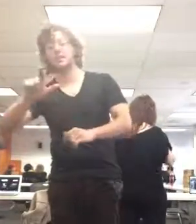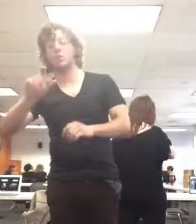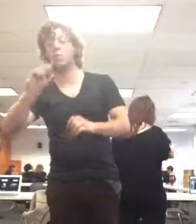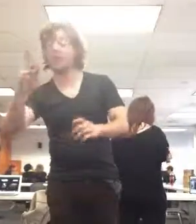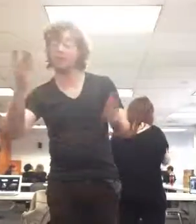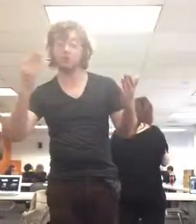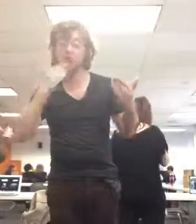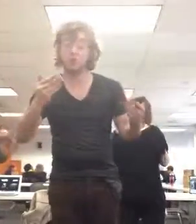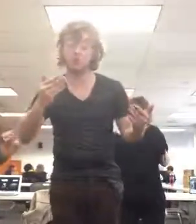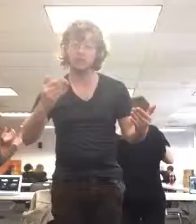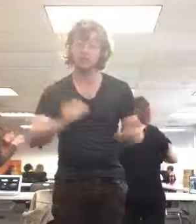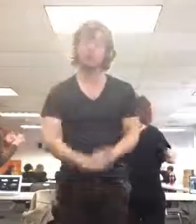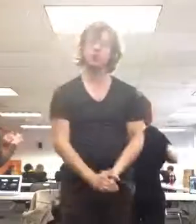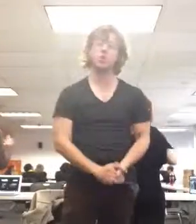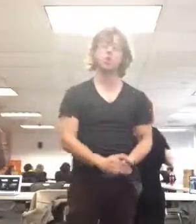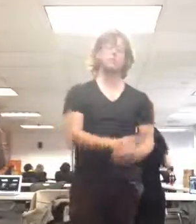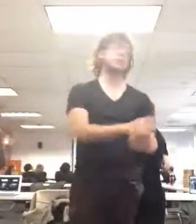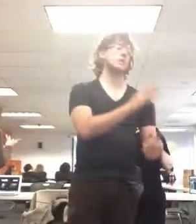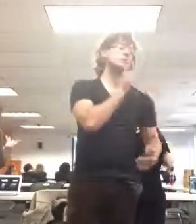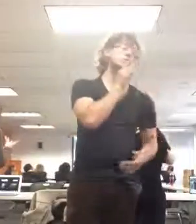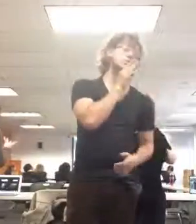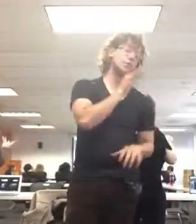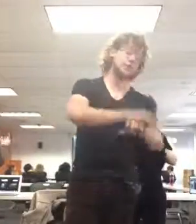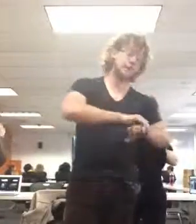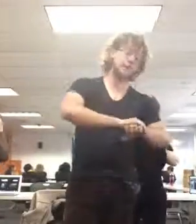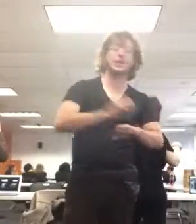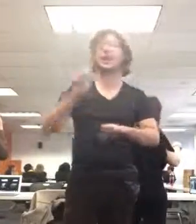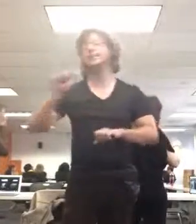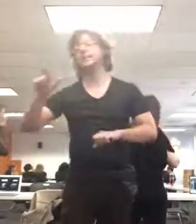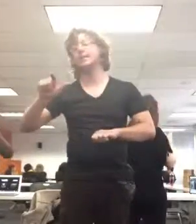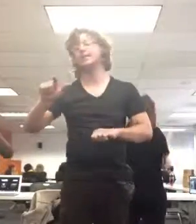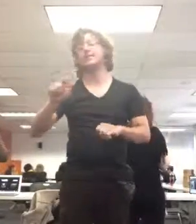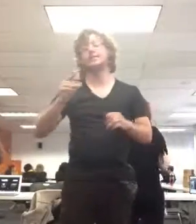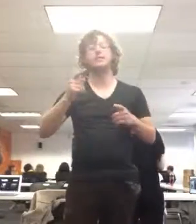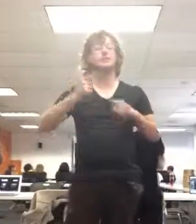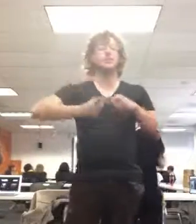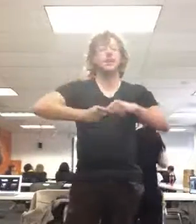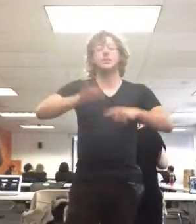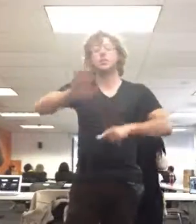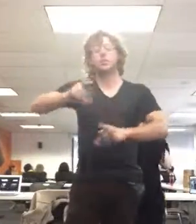So, spoken English or ASL, depending on what your target is. It must be